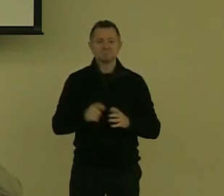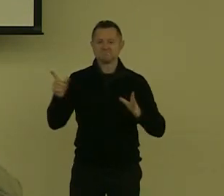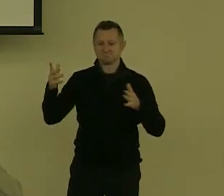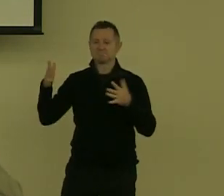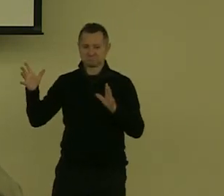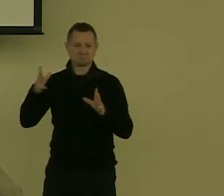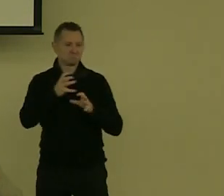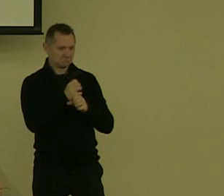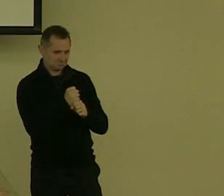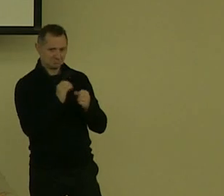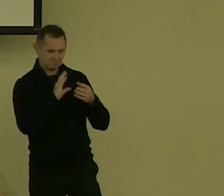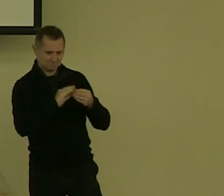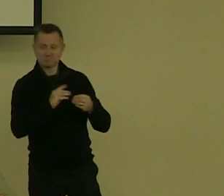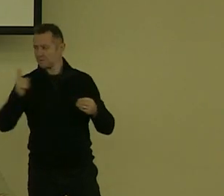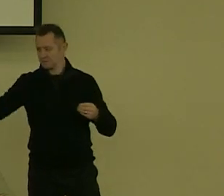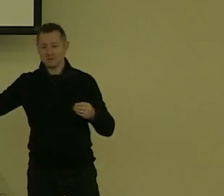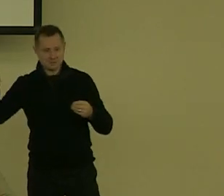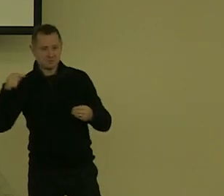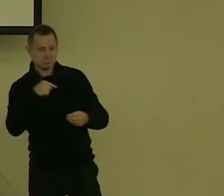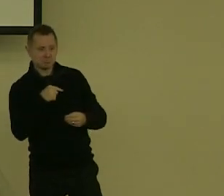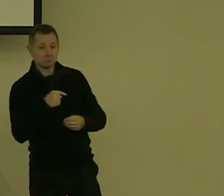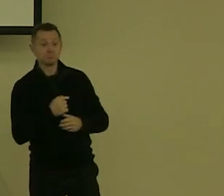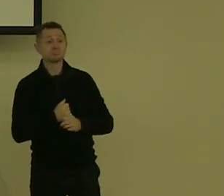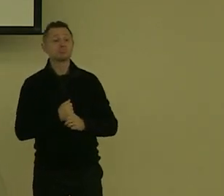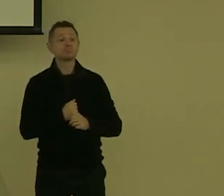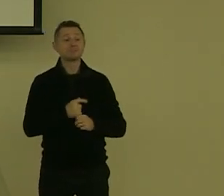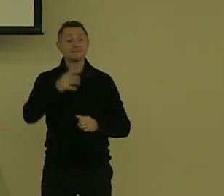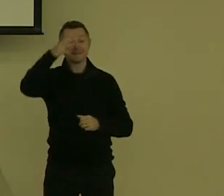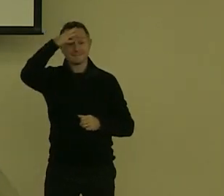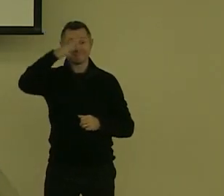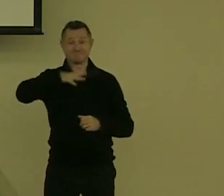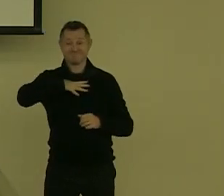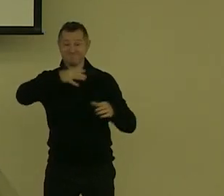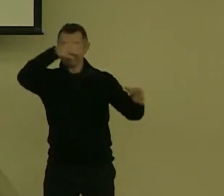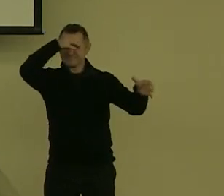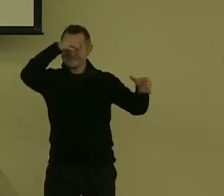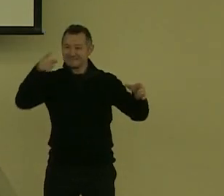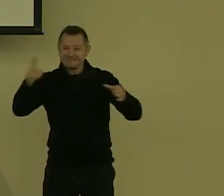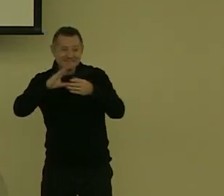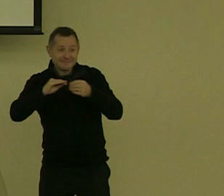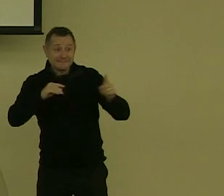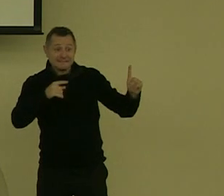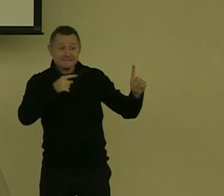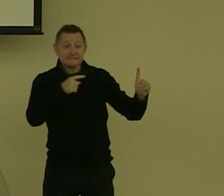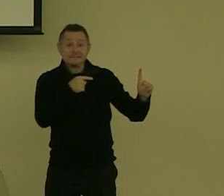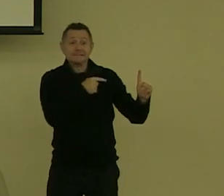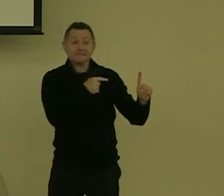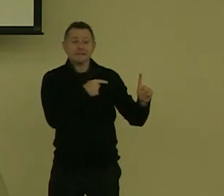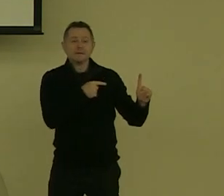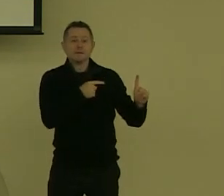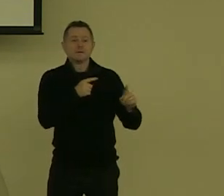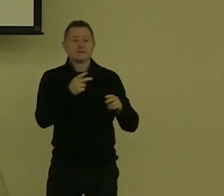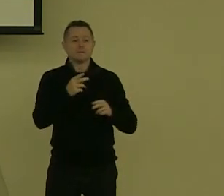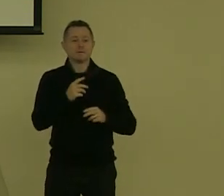that Chris Claremont was writer of a small superhero comic called X-Men for a number of